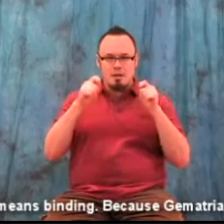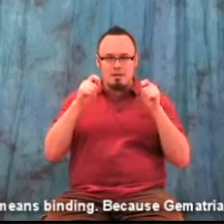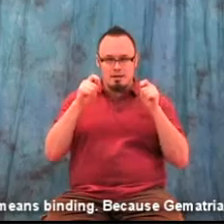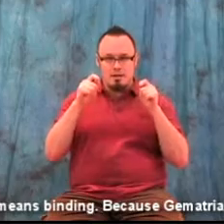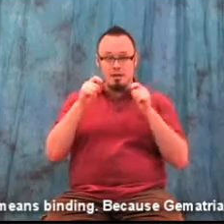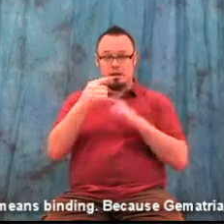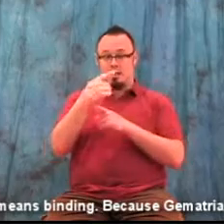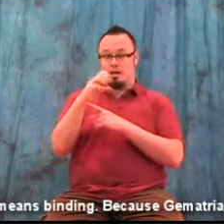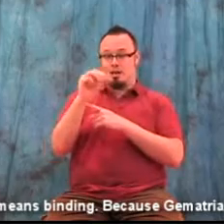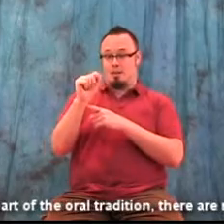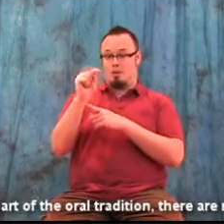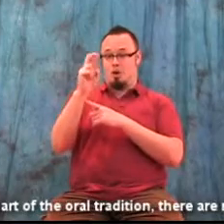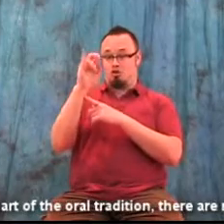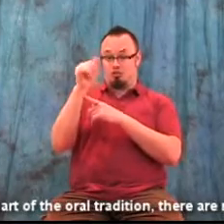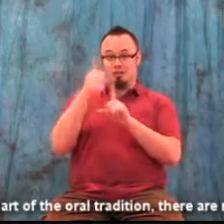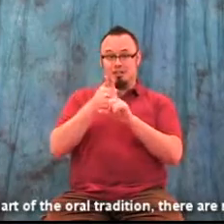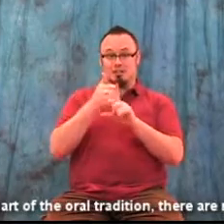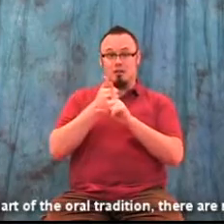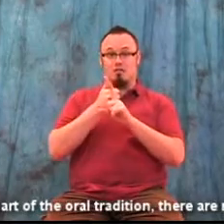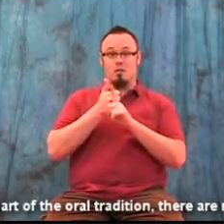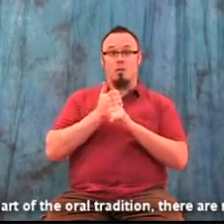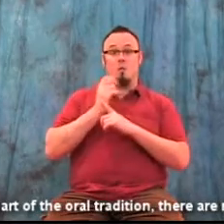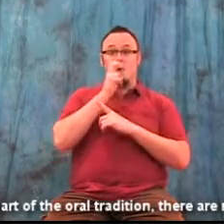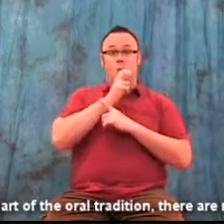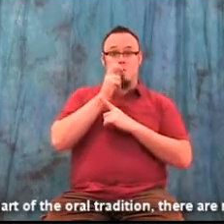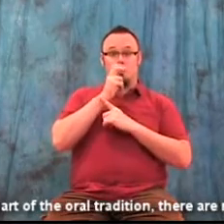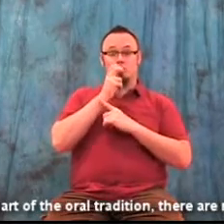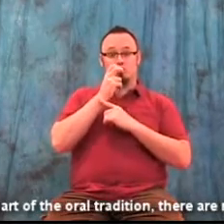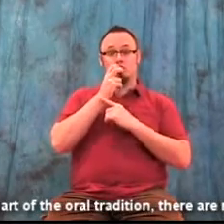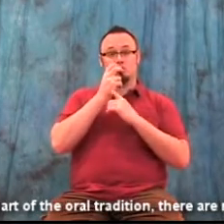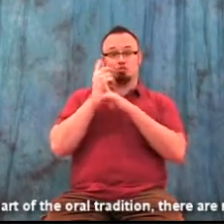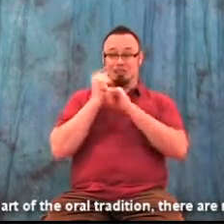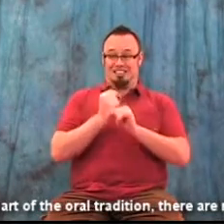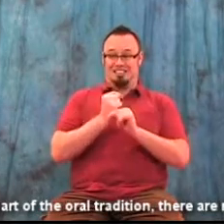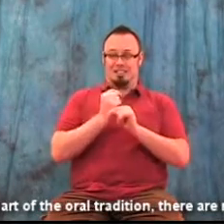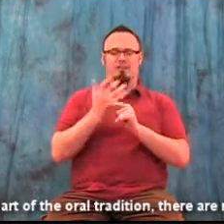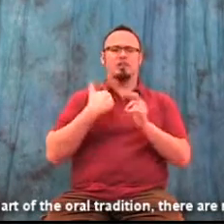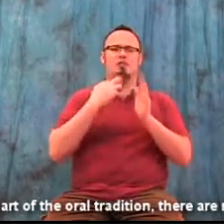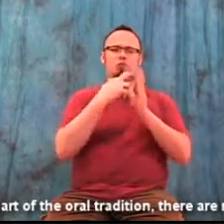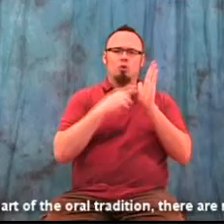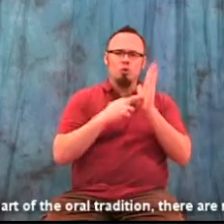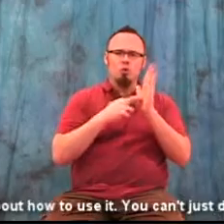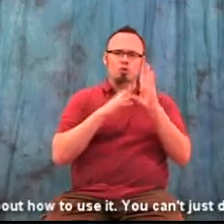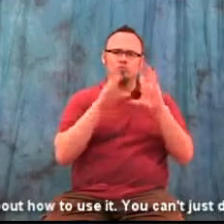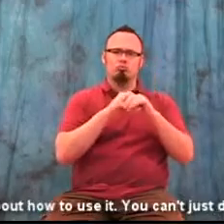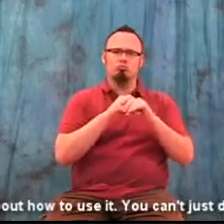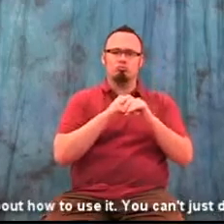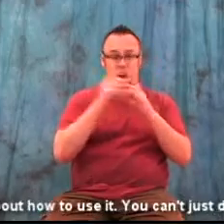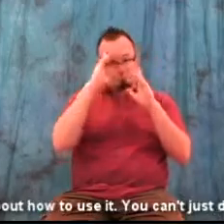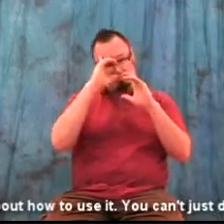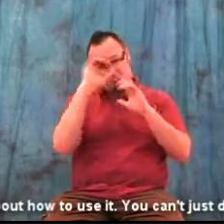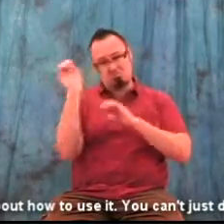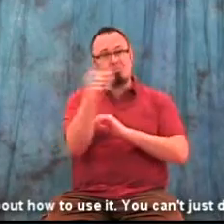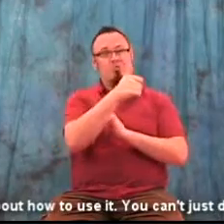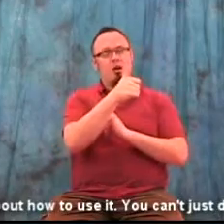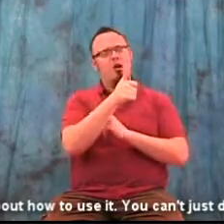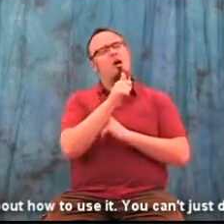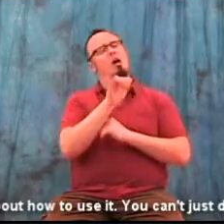Because Gematria is a part of the oral tradition, there are rules about how to use it. You can't just decide on your own that since